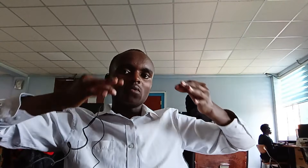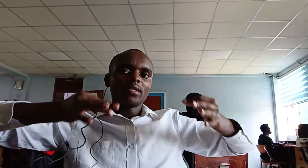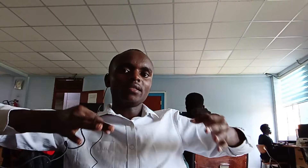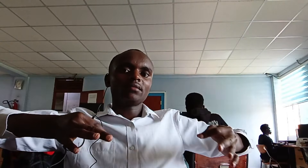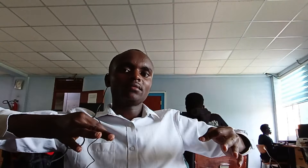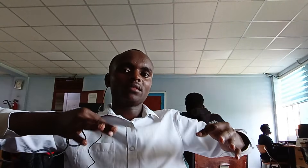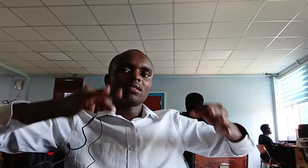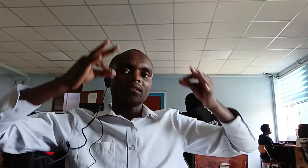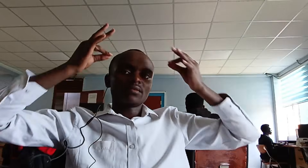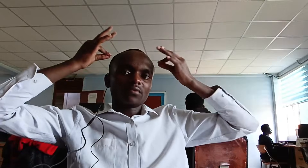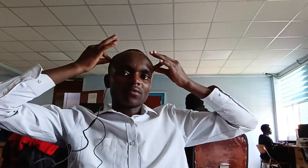wedding. That's the sign for wedding,